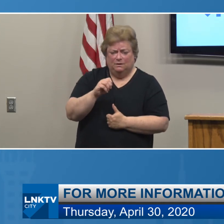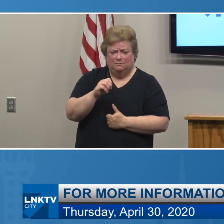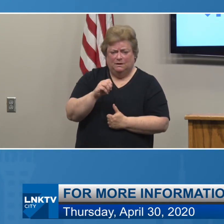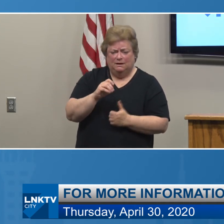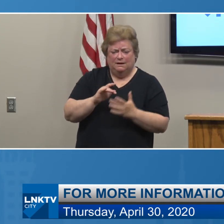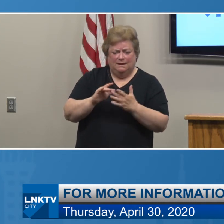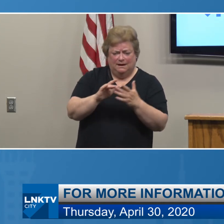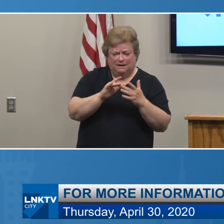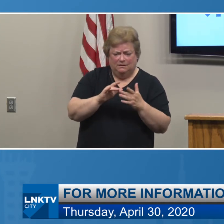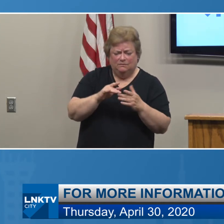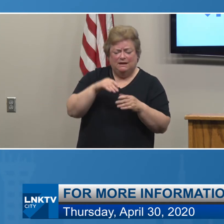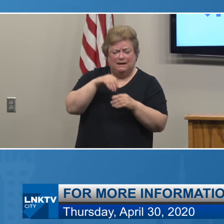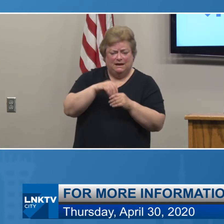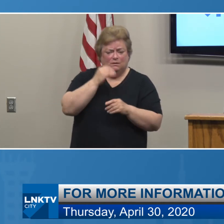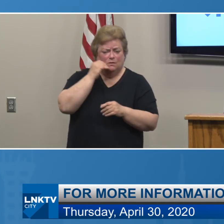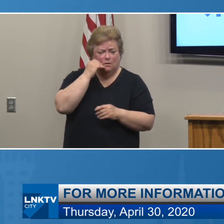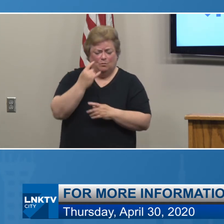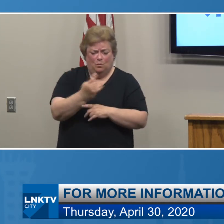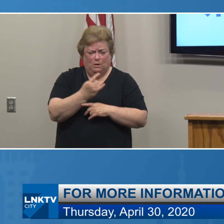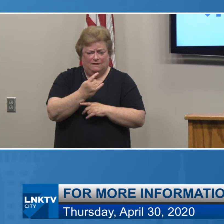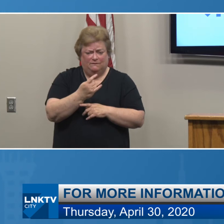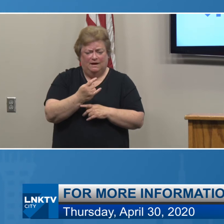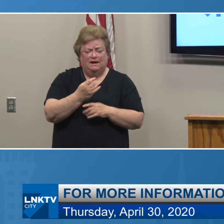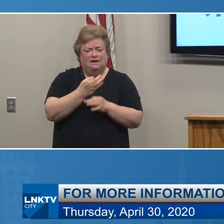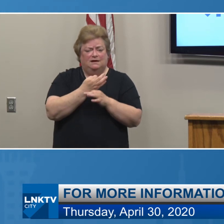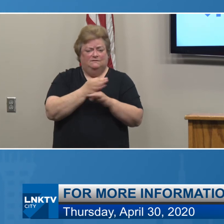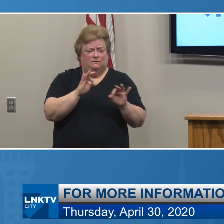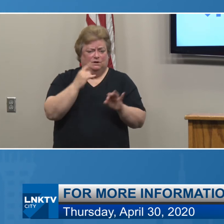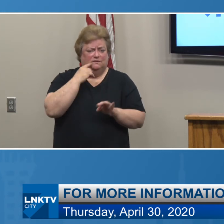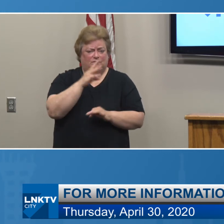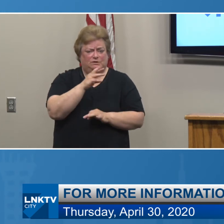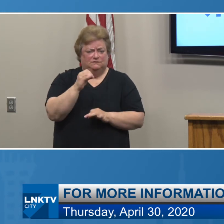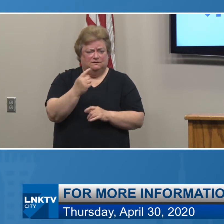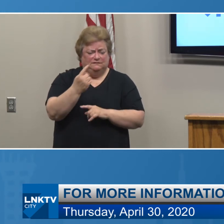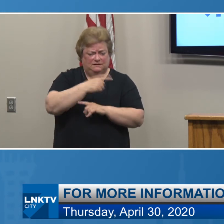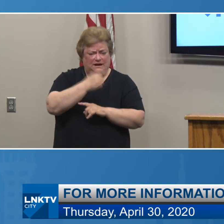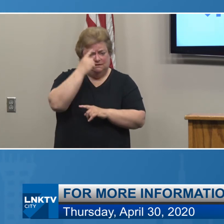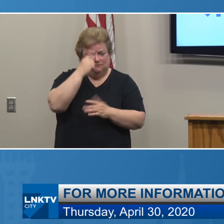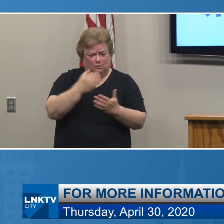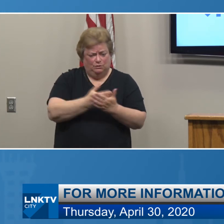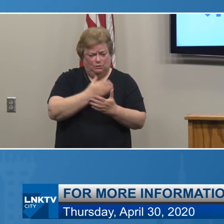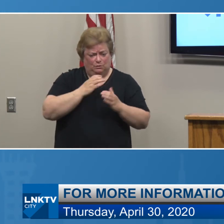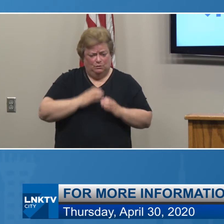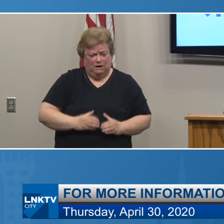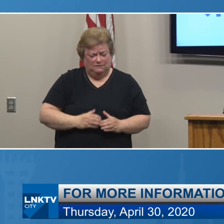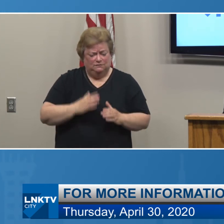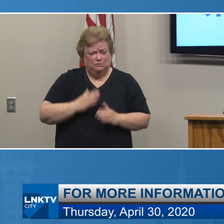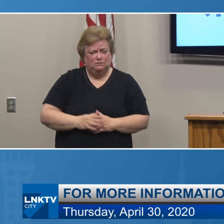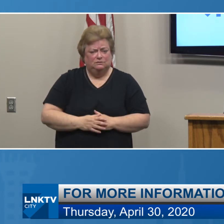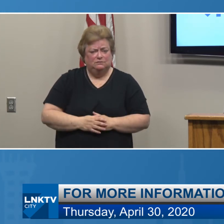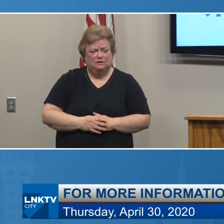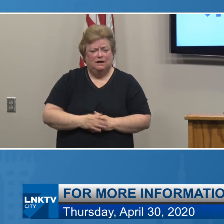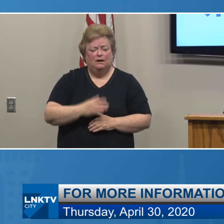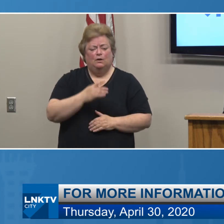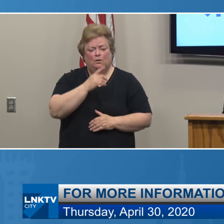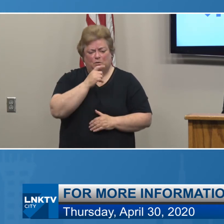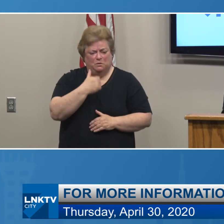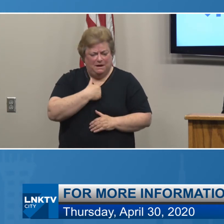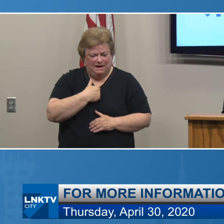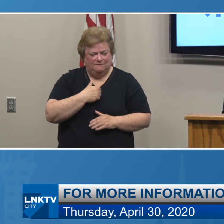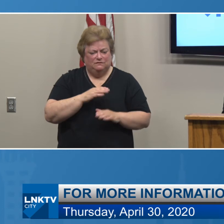including in-home Wi-Fi, free for 60 days to new customers and with school-aged